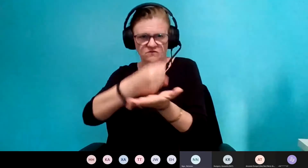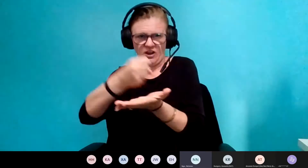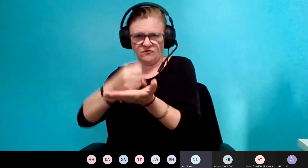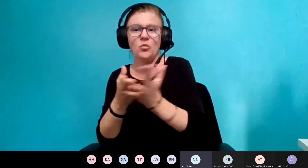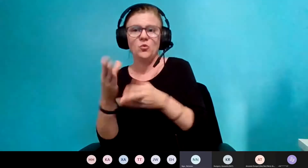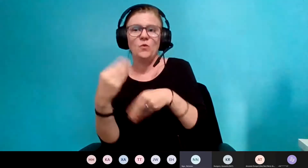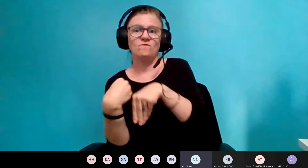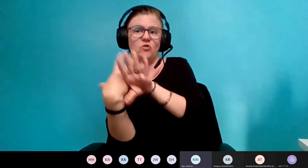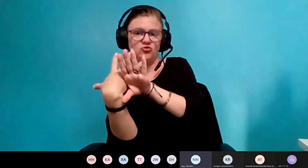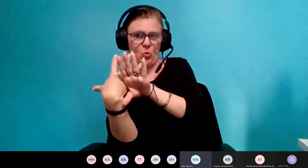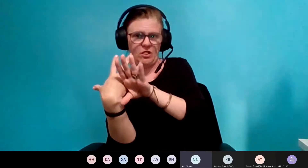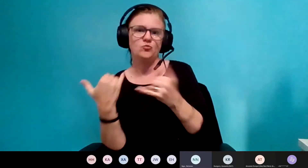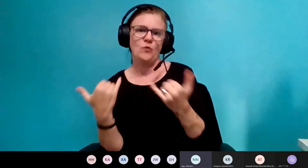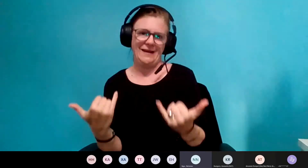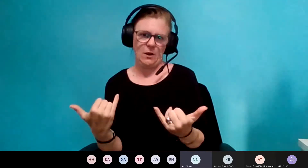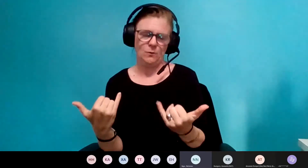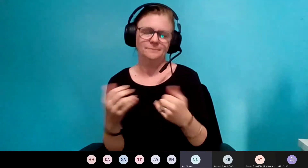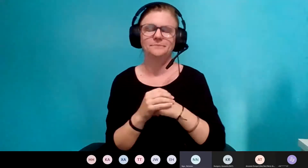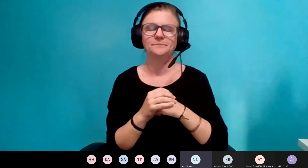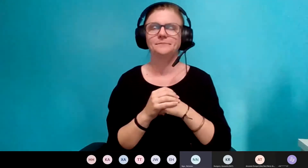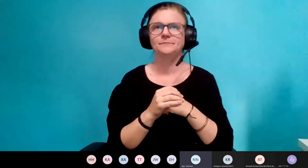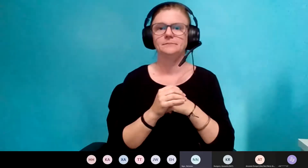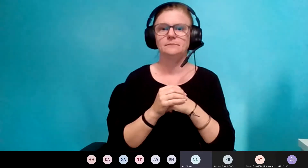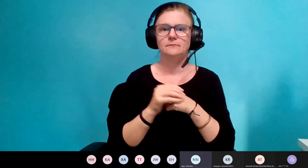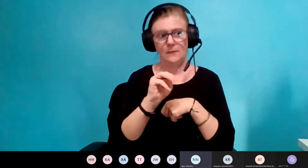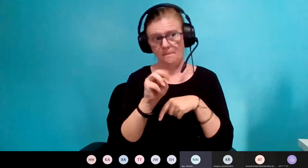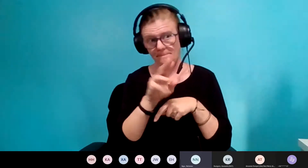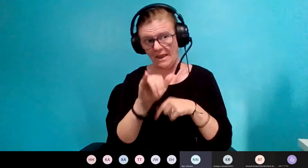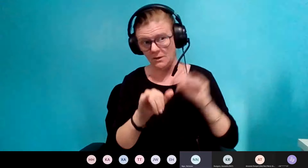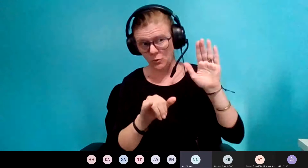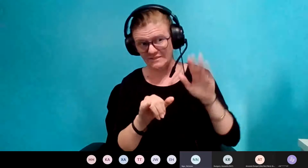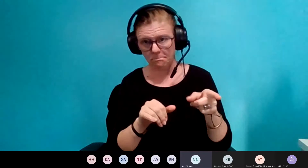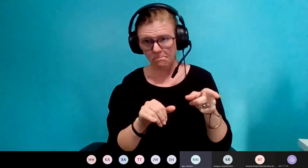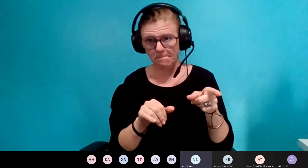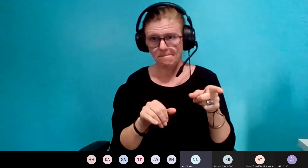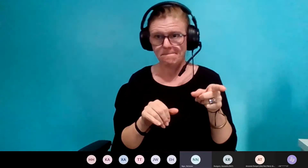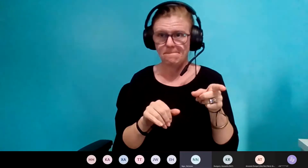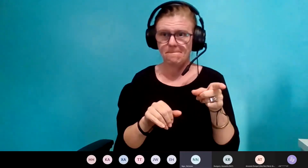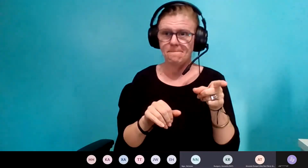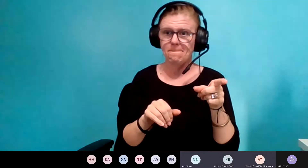the moment. And Mandy, your hand's raised.